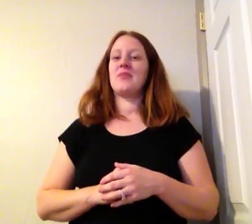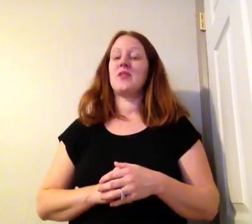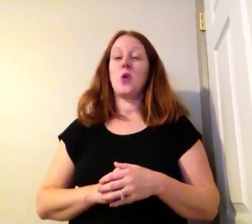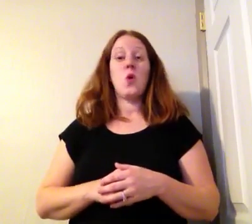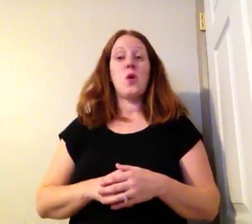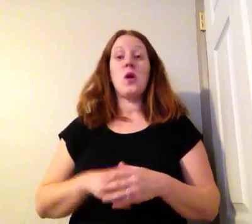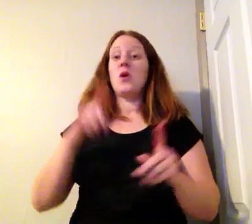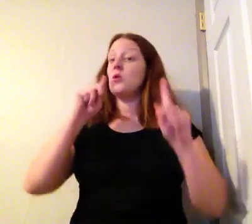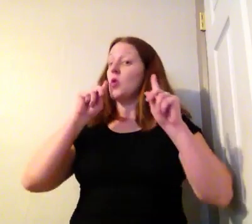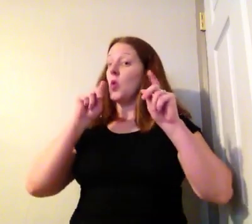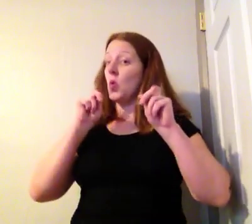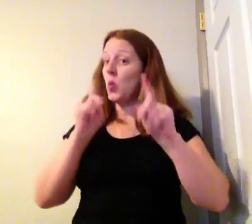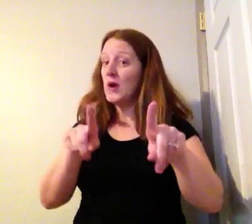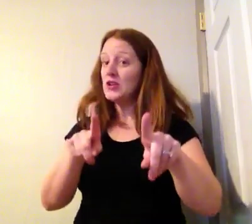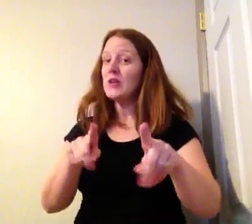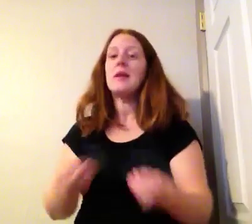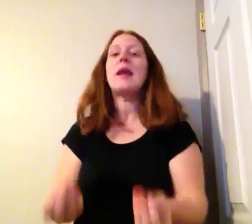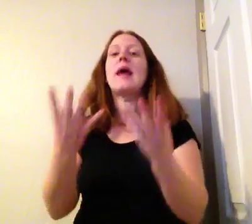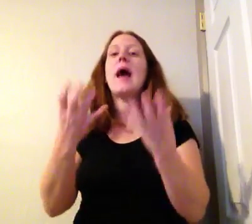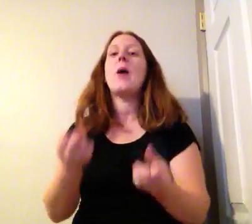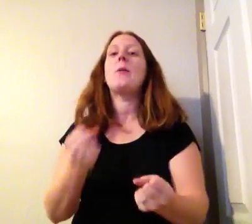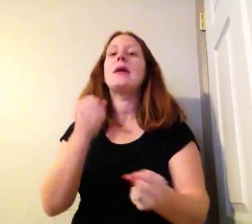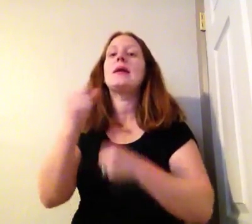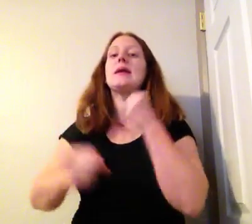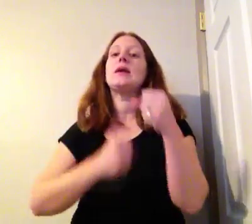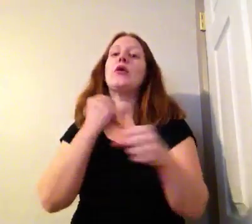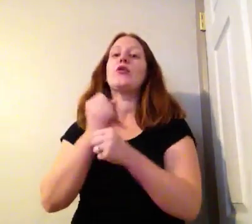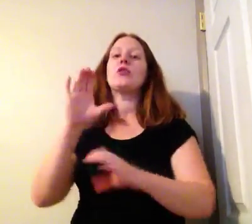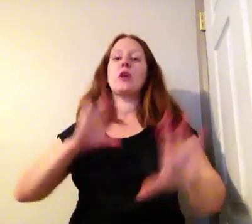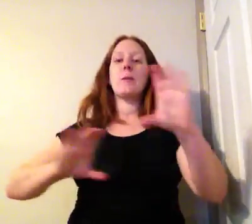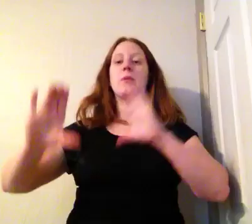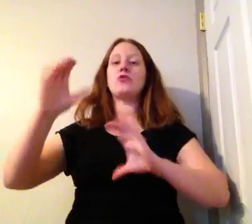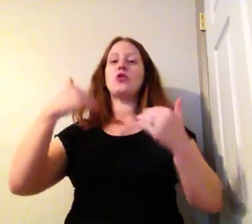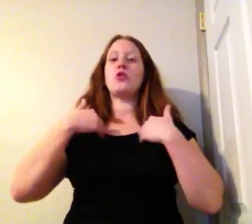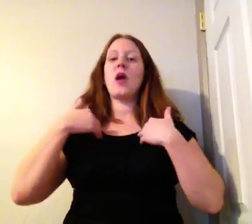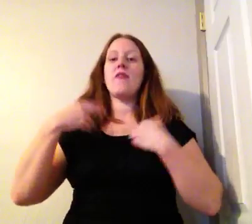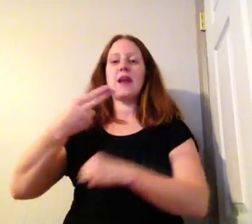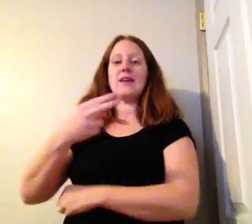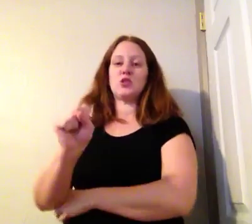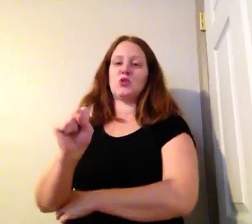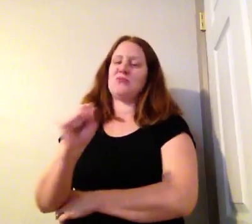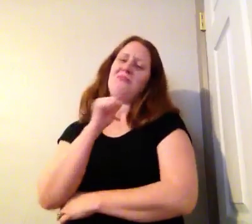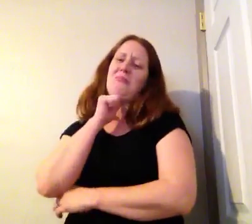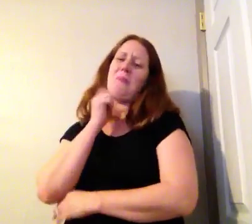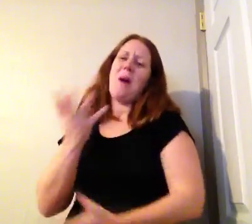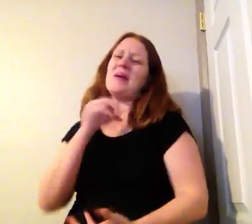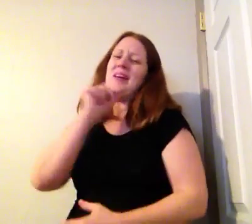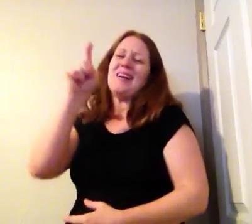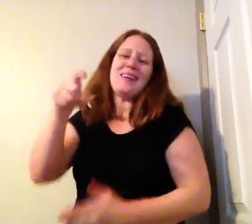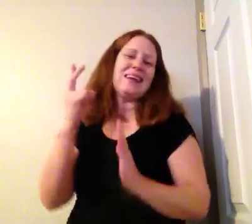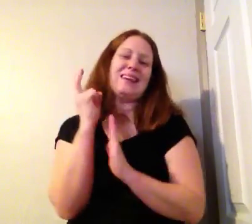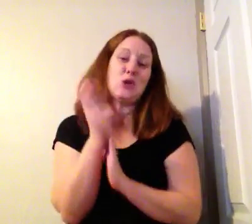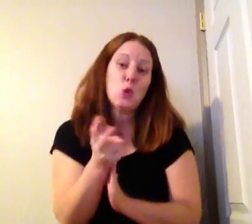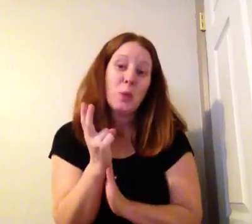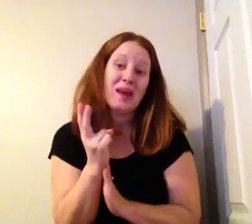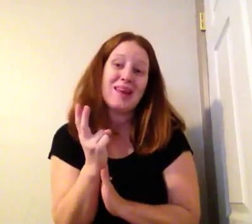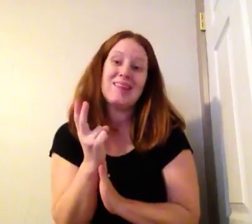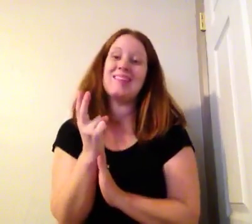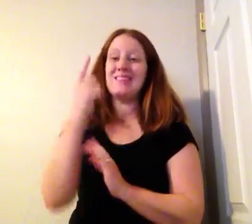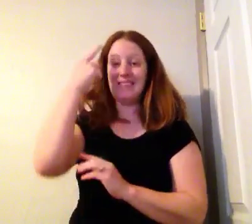many years of chemistry did you have in high school? I don't think you need two minutes for that, to do that. And you click A,